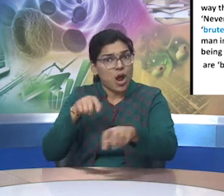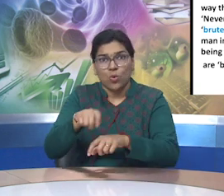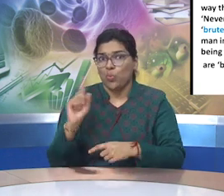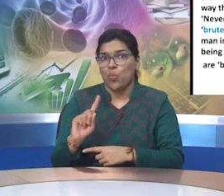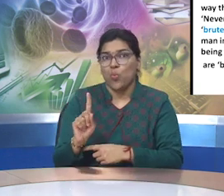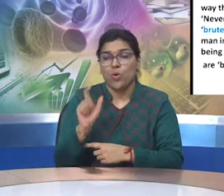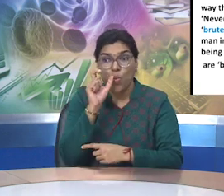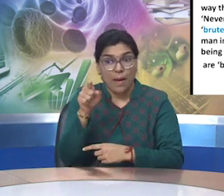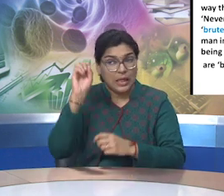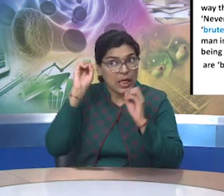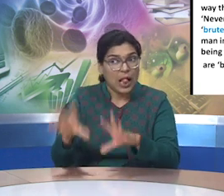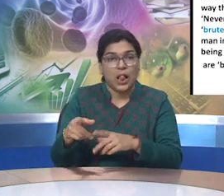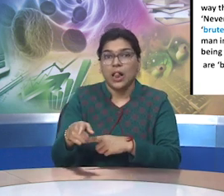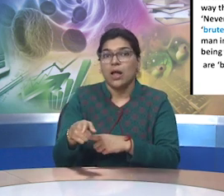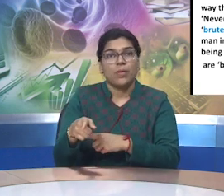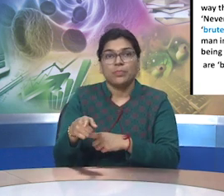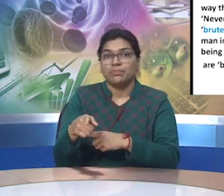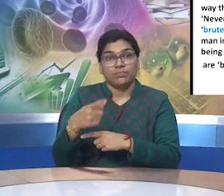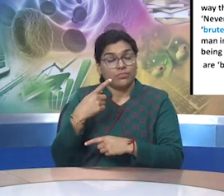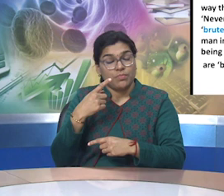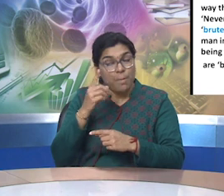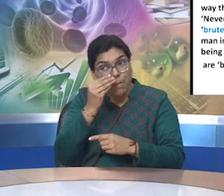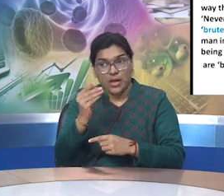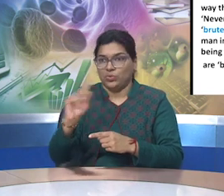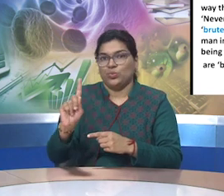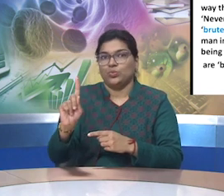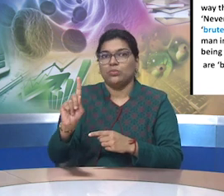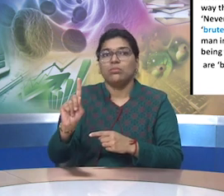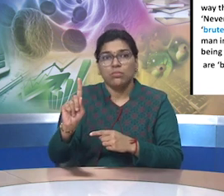He scold them to never use such word again.